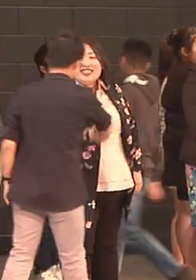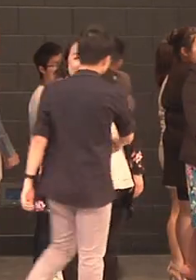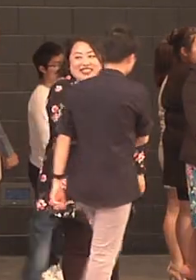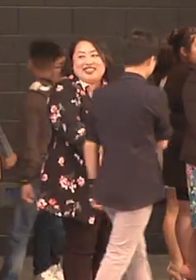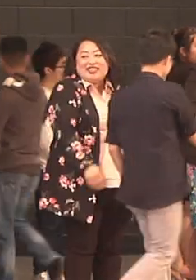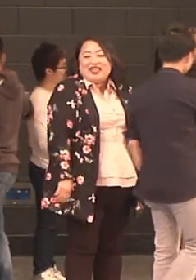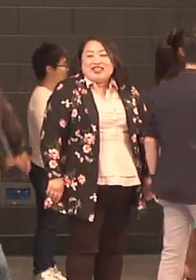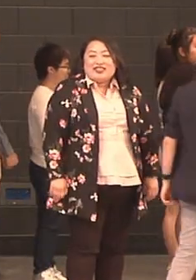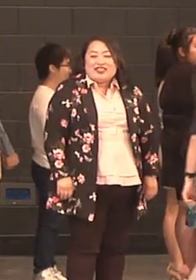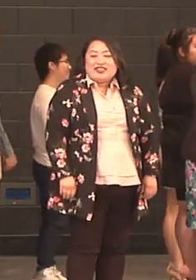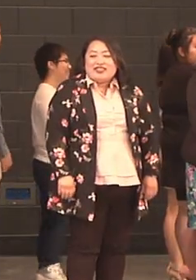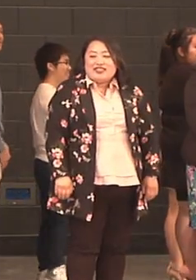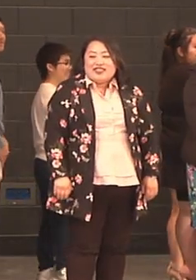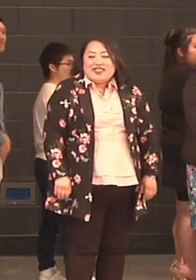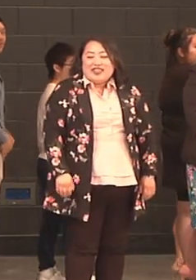and Boon Yang.